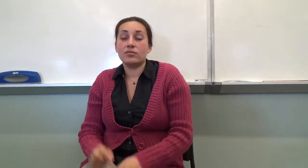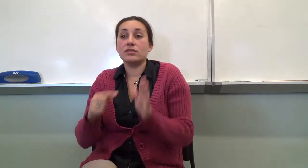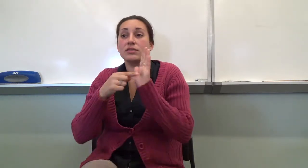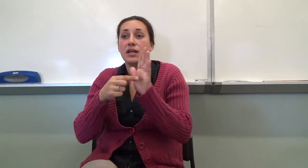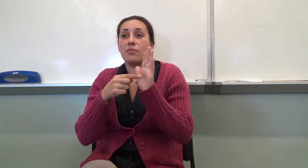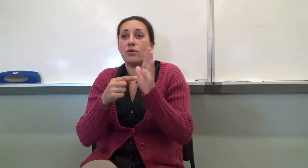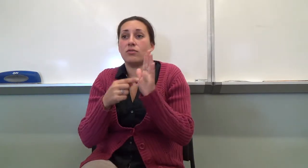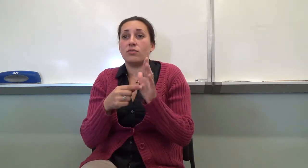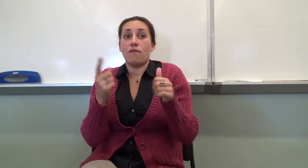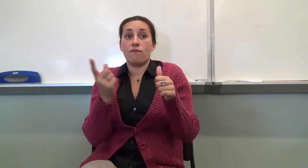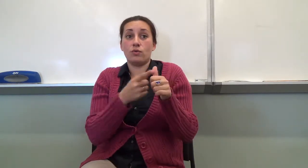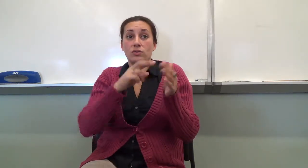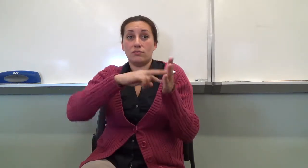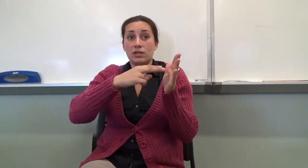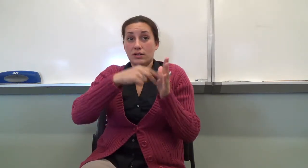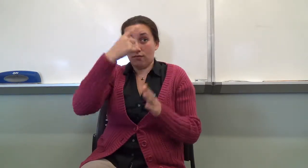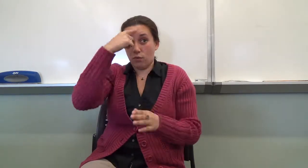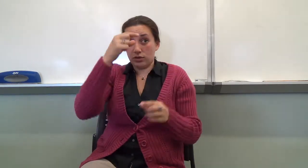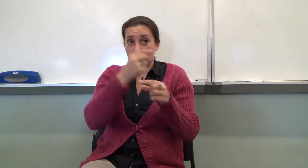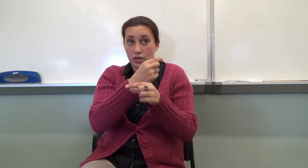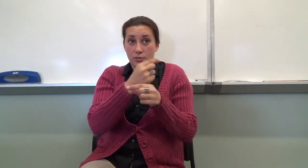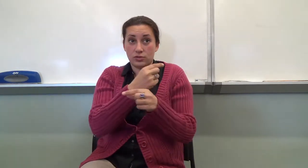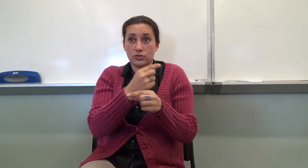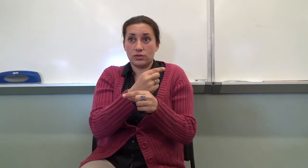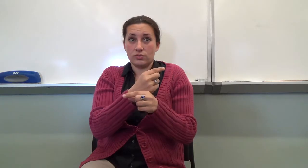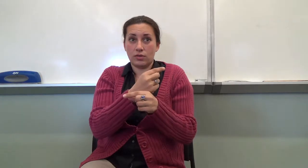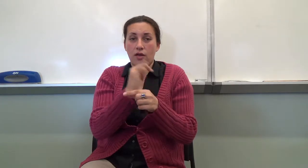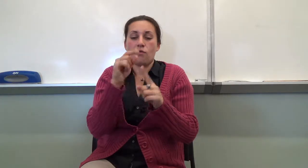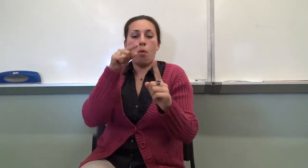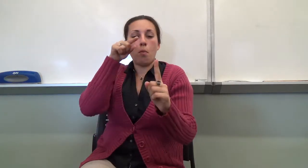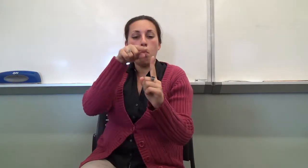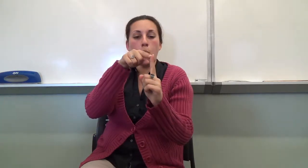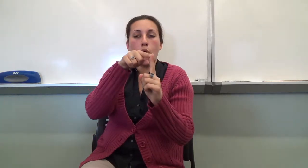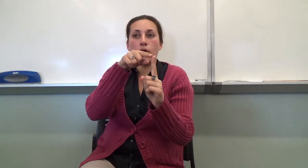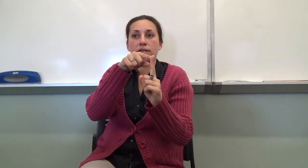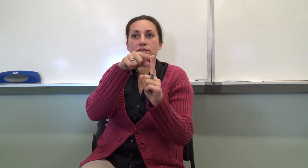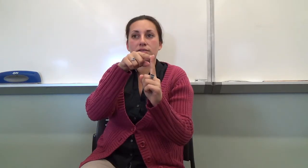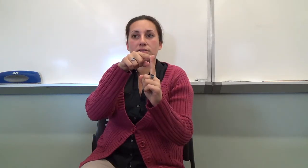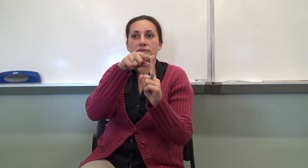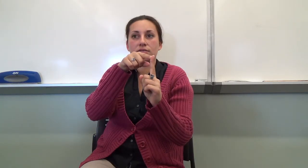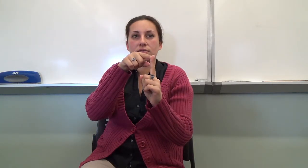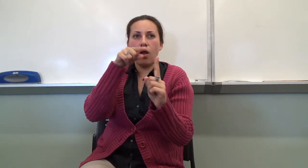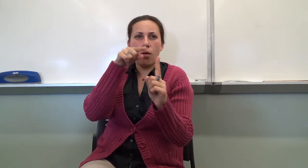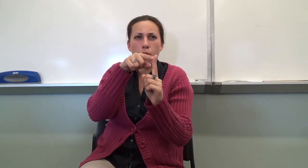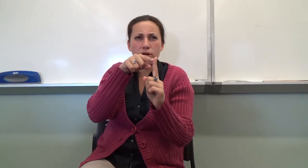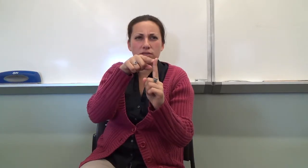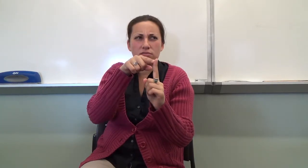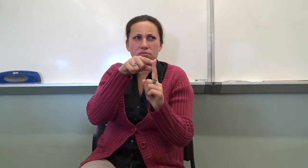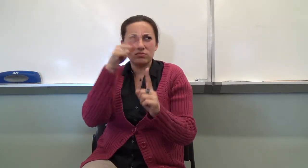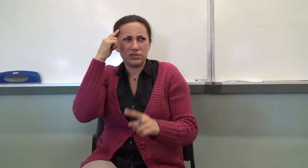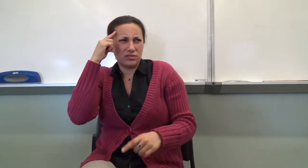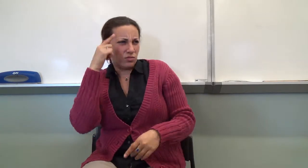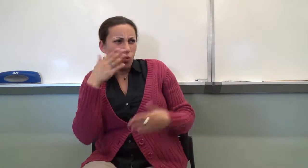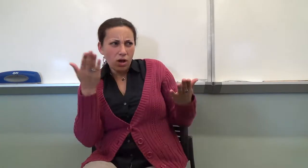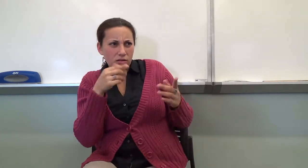first definition in geometry is that of a point. And you say, well, what's a point? Yeah, that's the